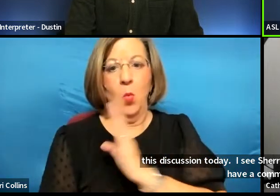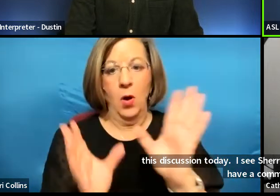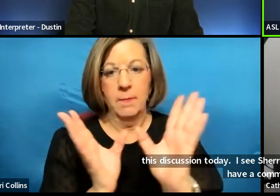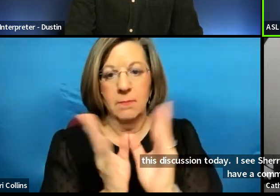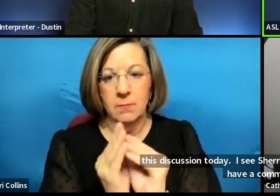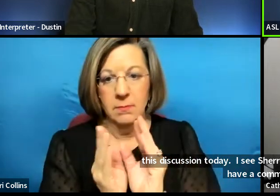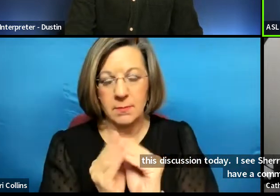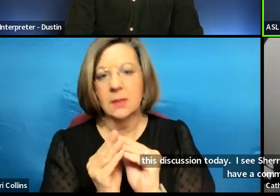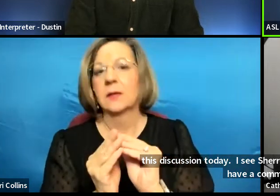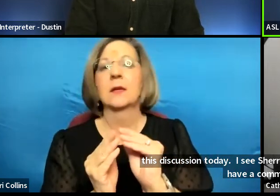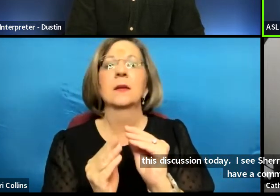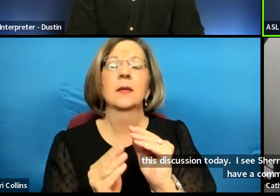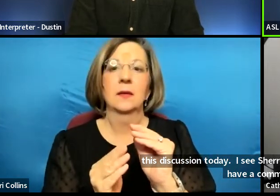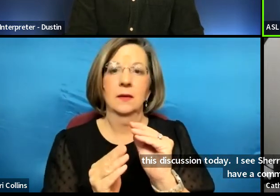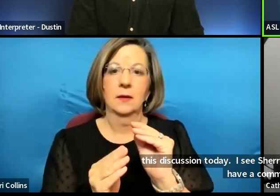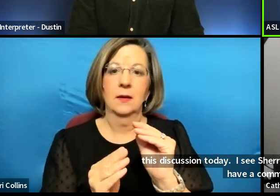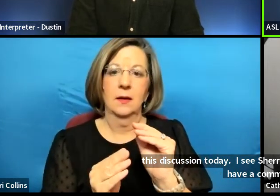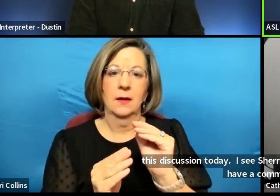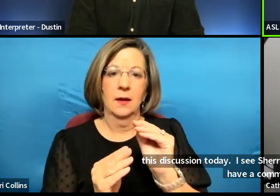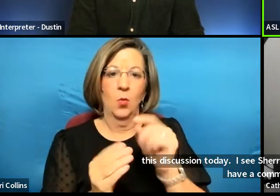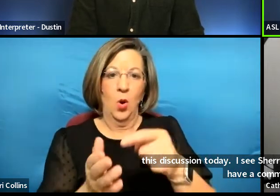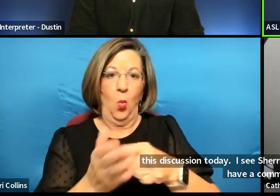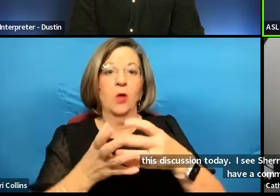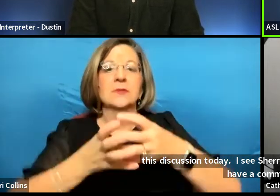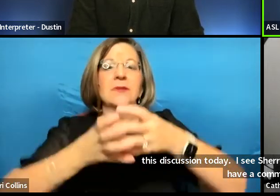When we host a board meeting,